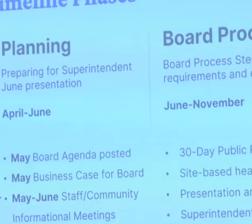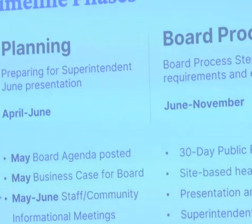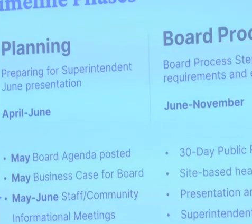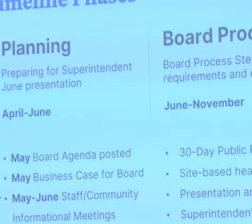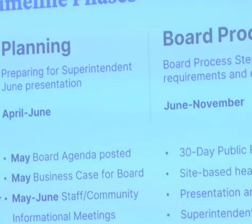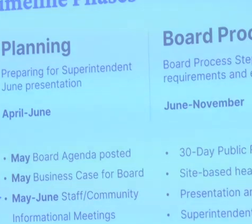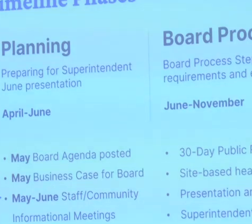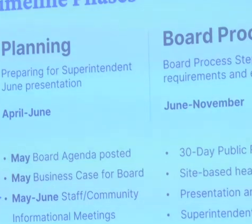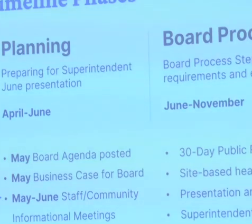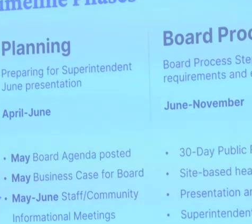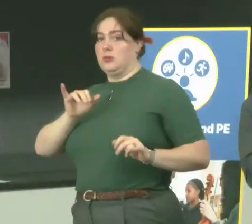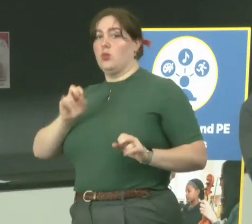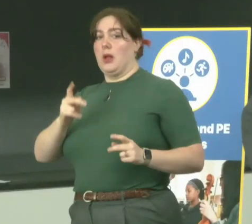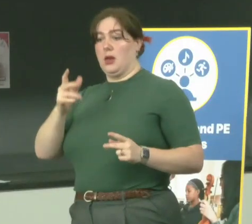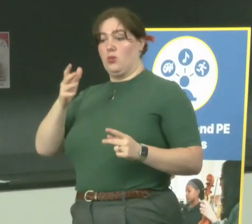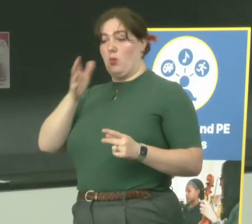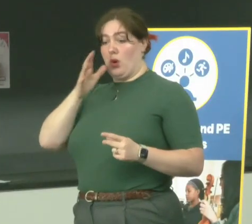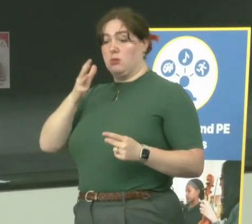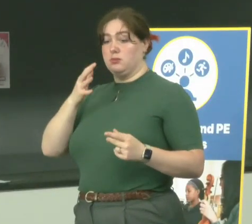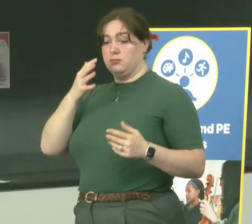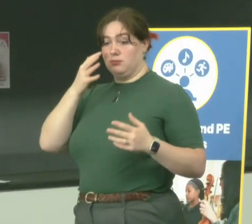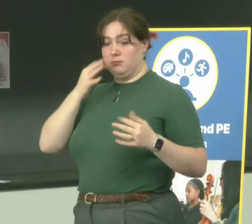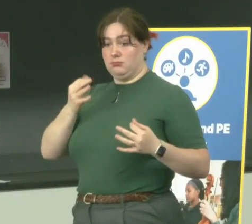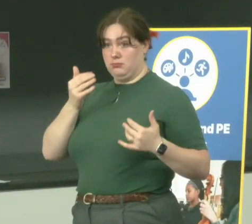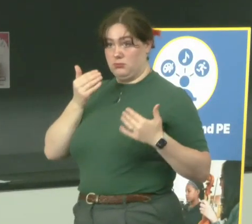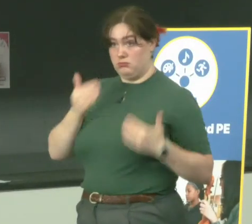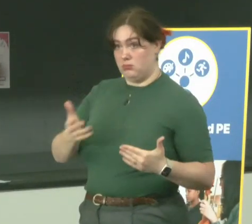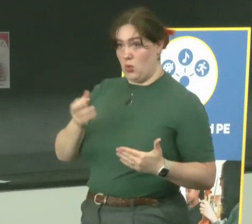we're gonna go full board with a plan.